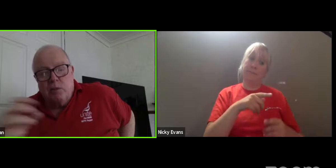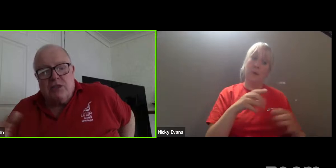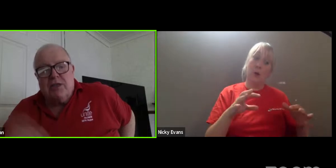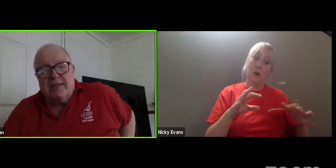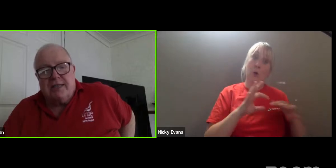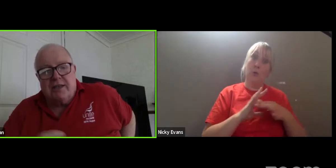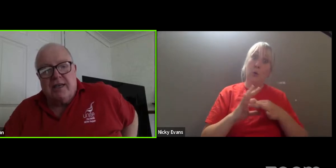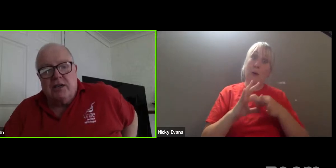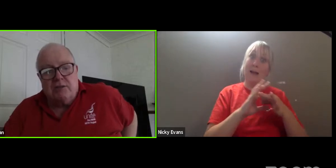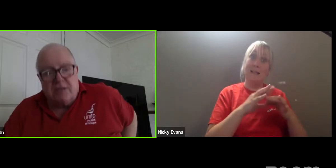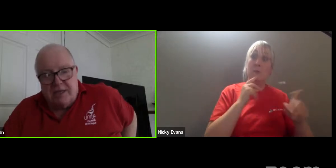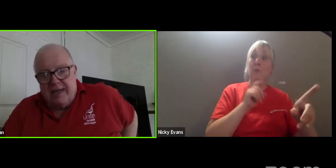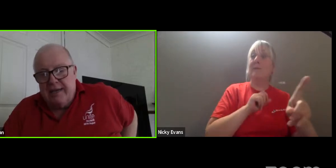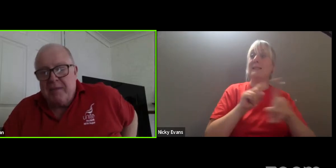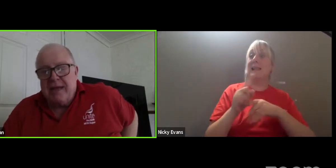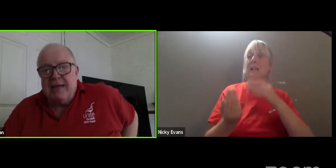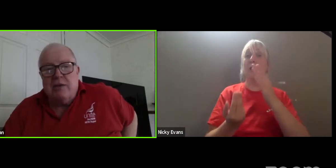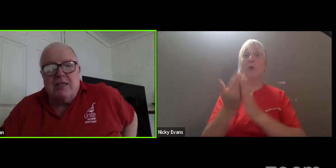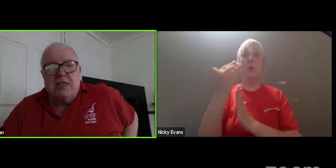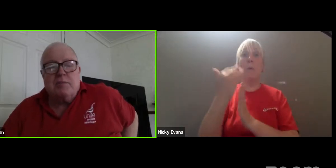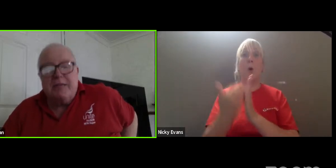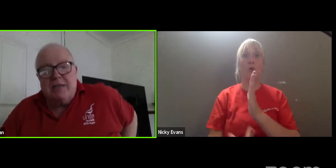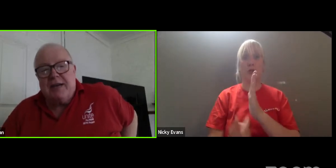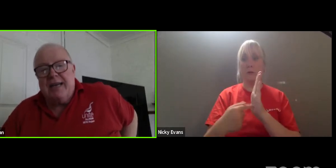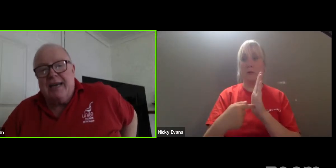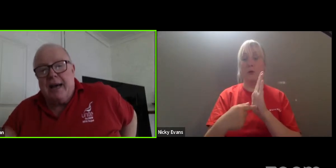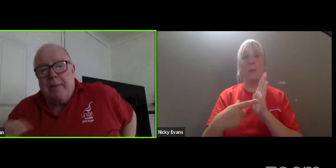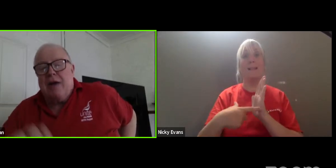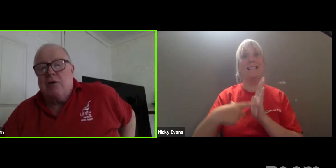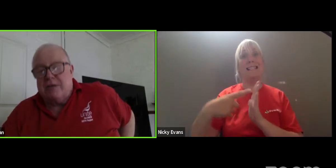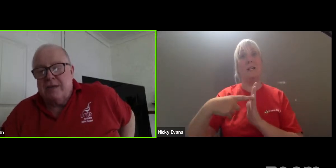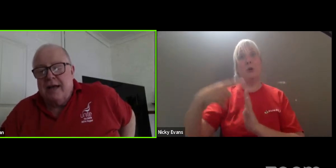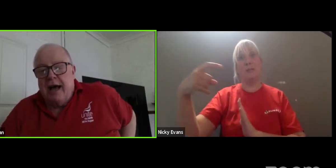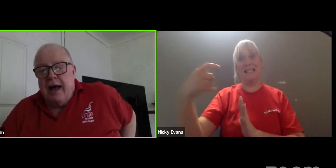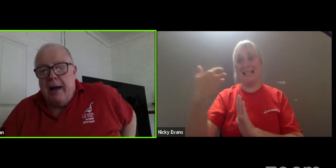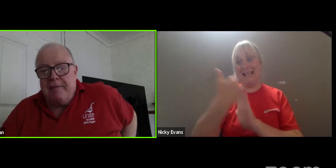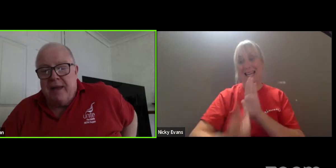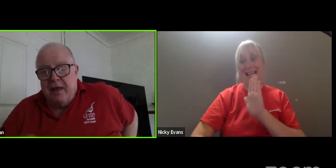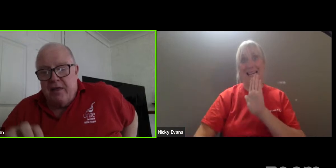a motion to the TUC. Now, this is specifically about